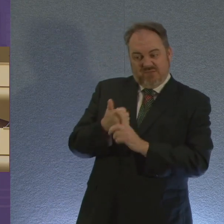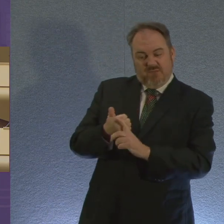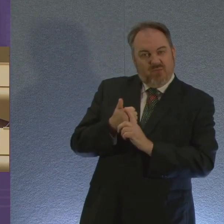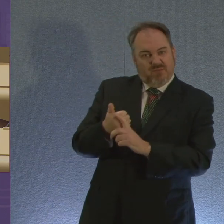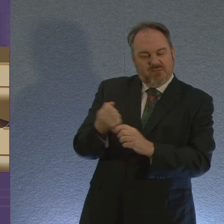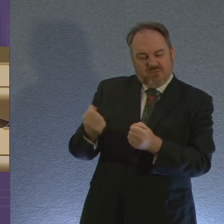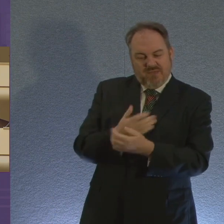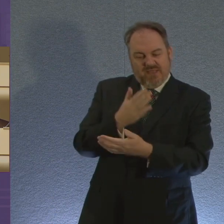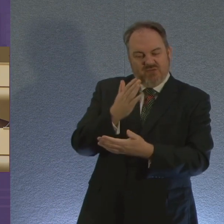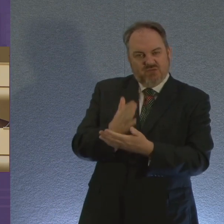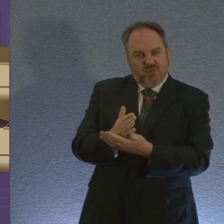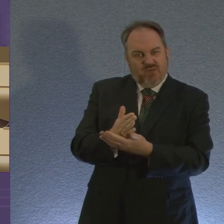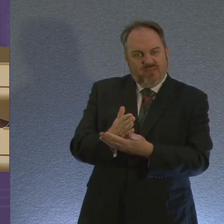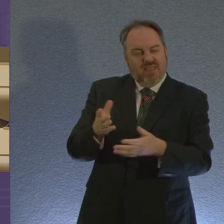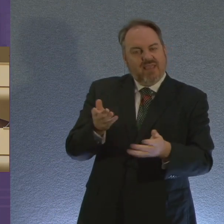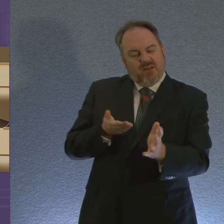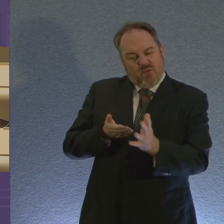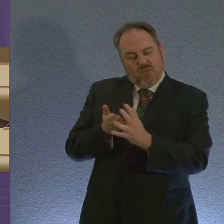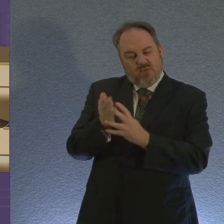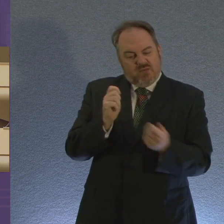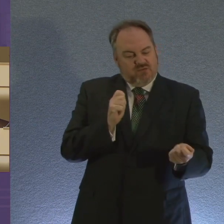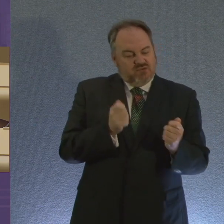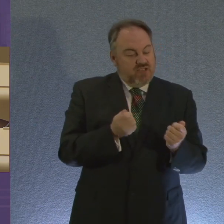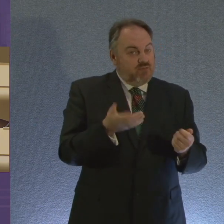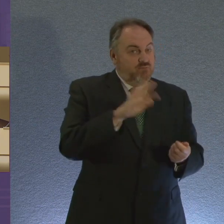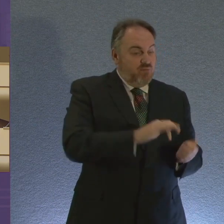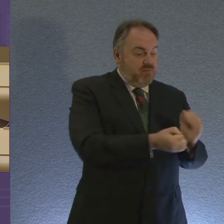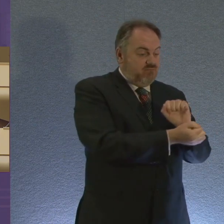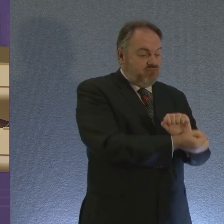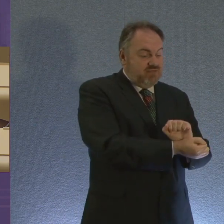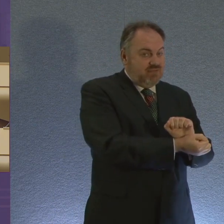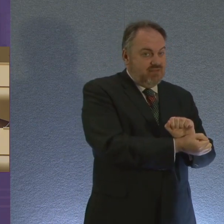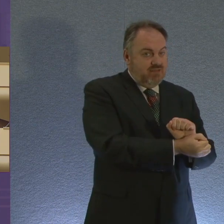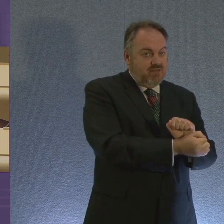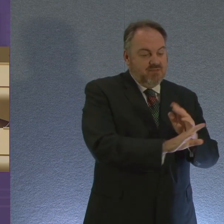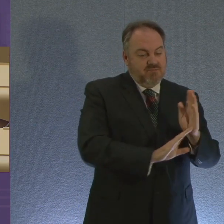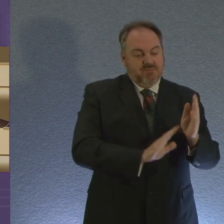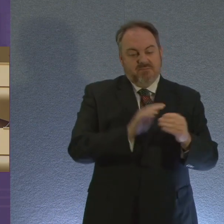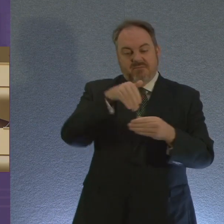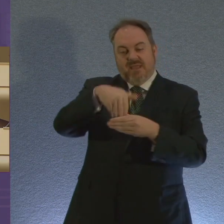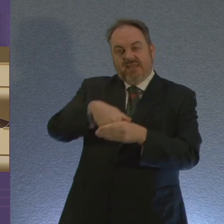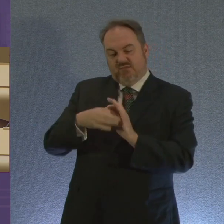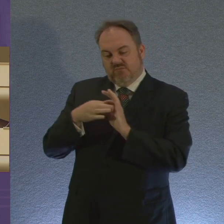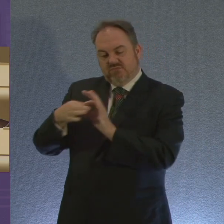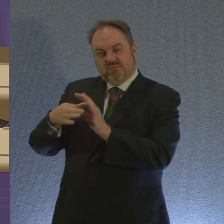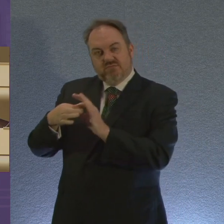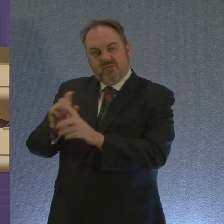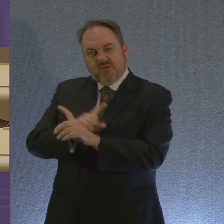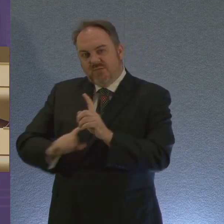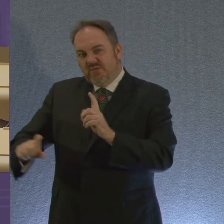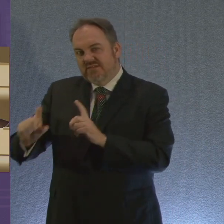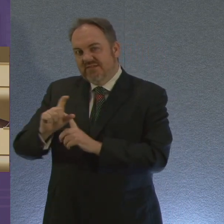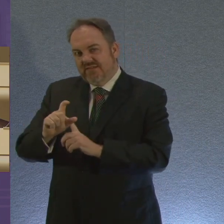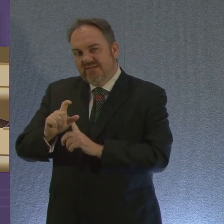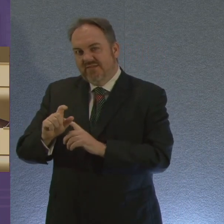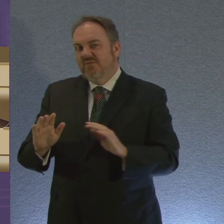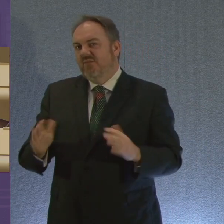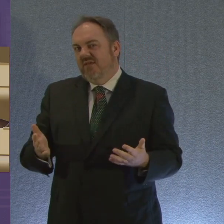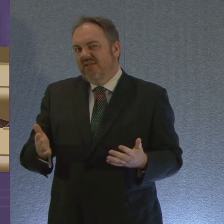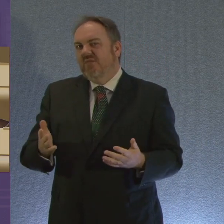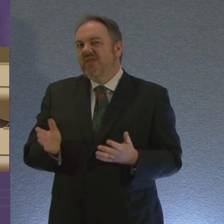smooth transition back into the community. So I would ask that that issue that is not mentioned in the bill